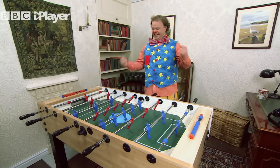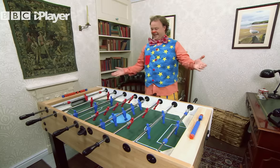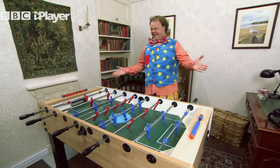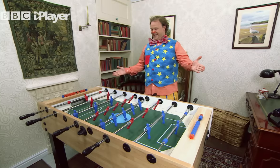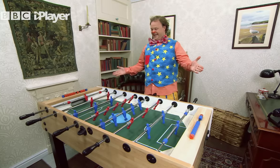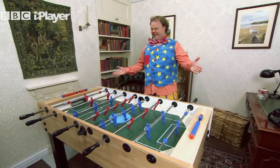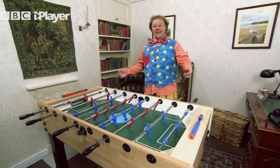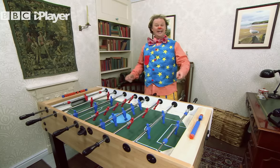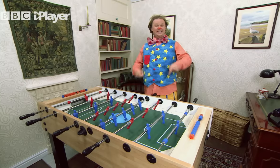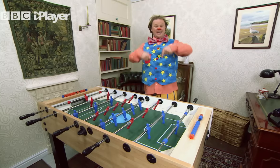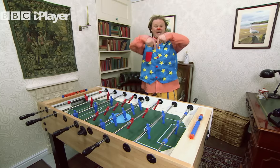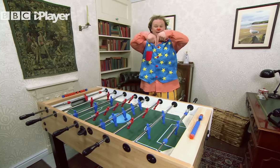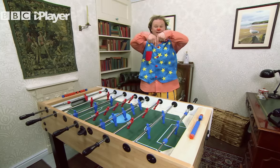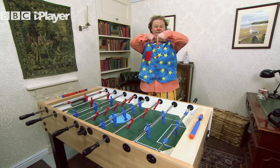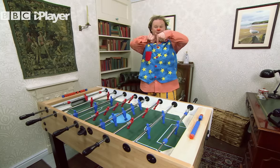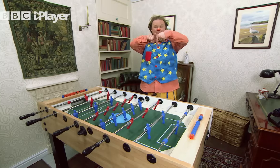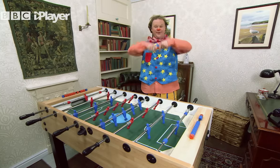Ta-da! Table football.